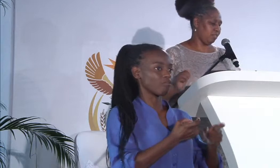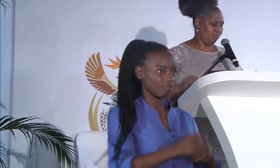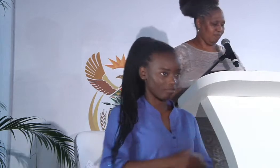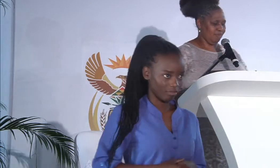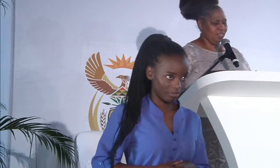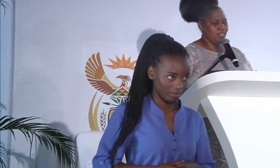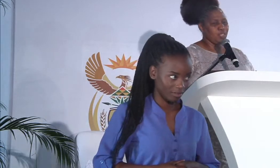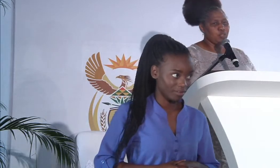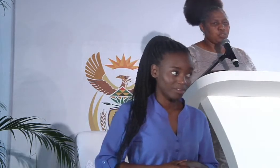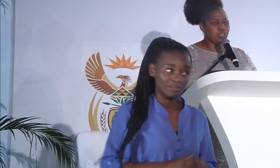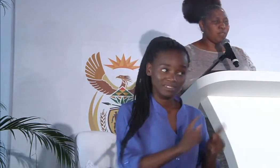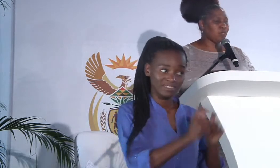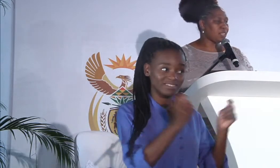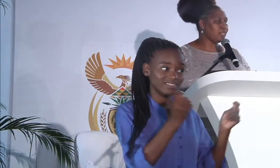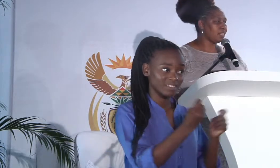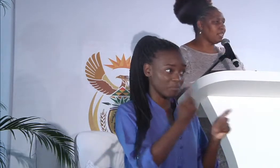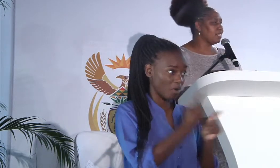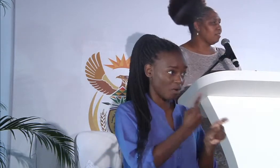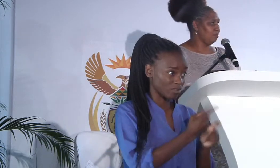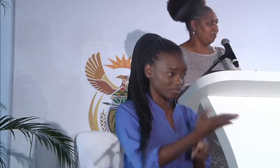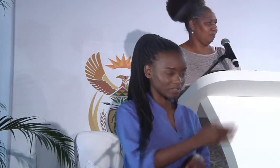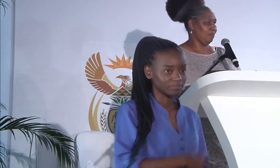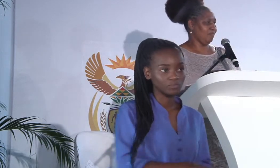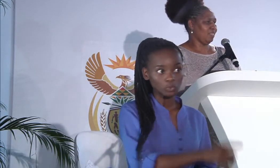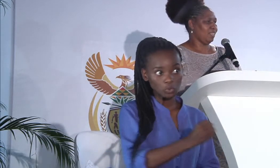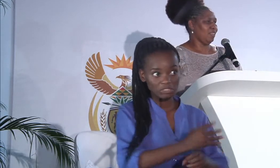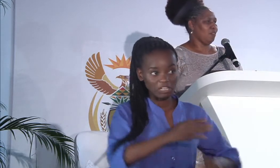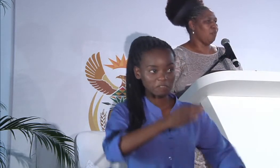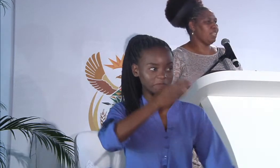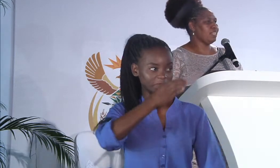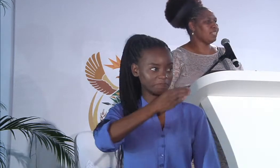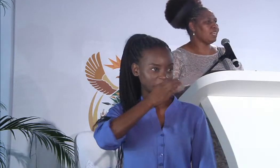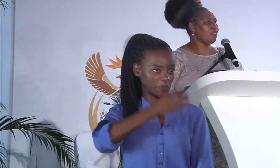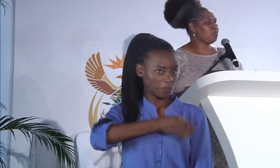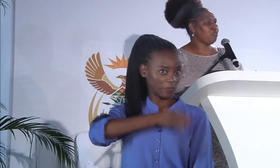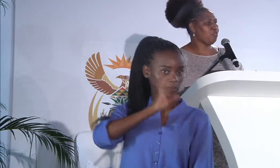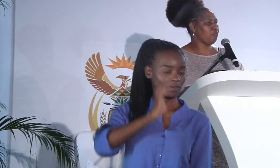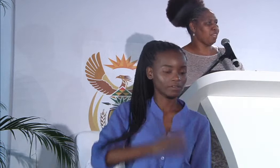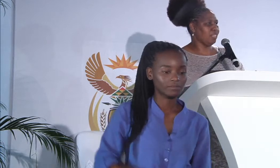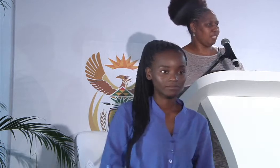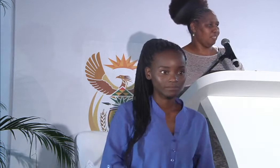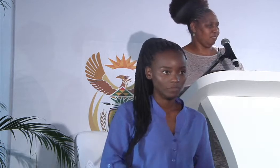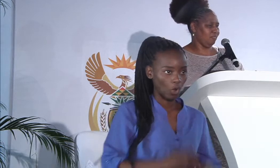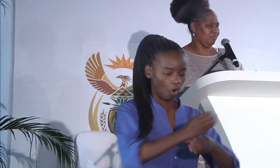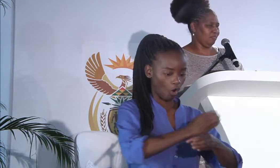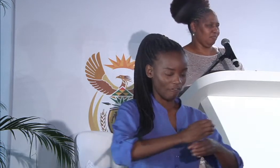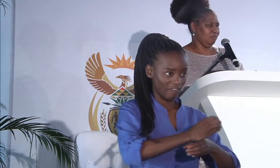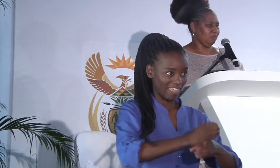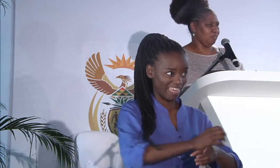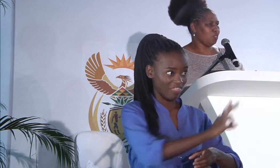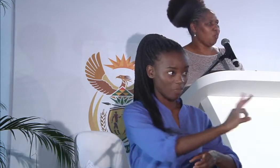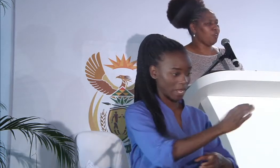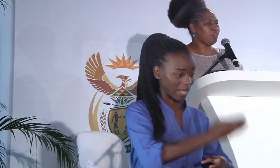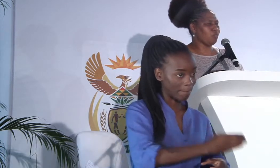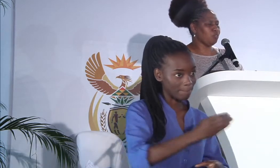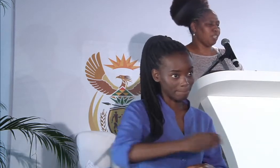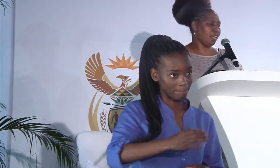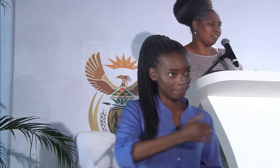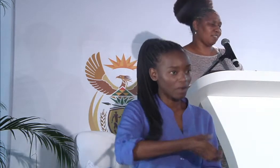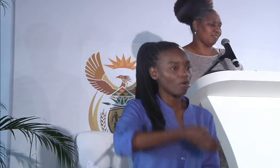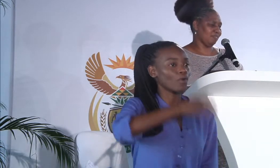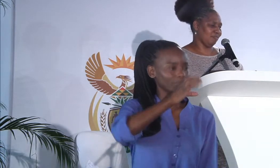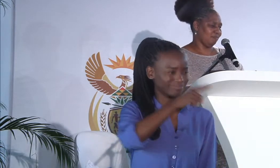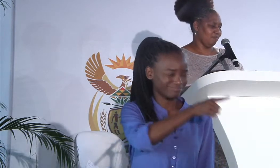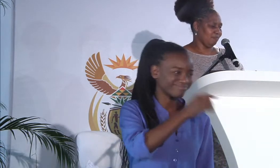team, you see, when you start drinking more than 3 cups of coffee a day, you're on the road there.